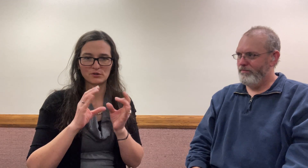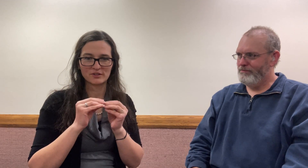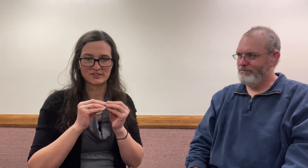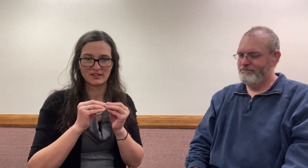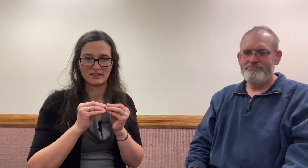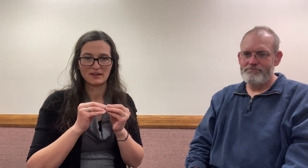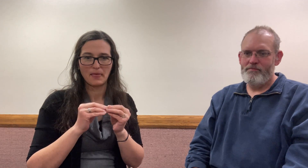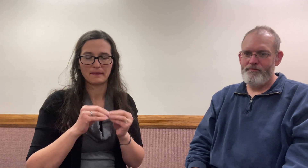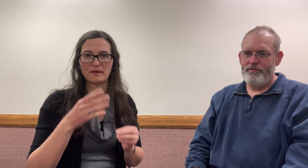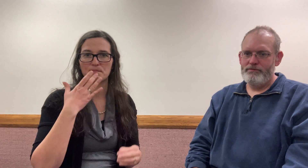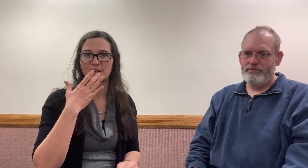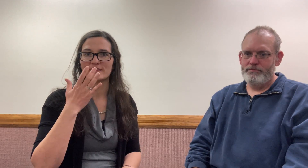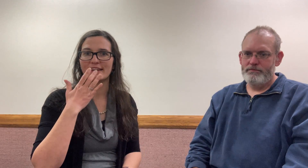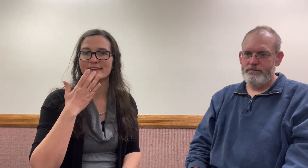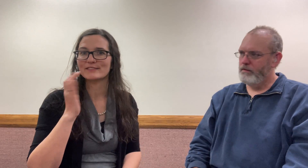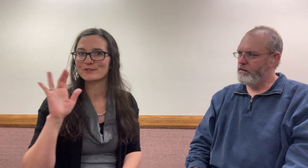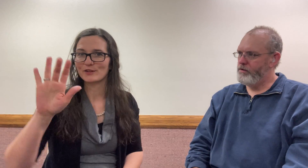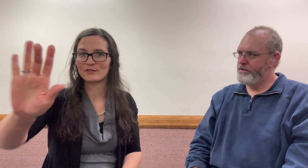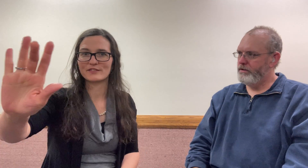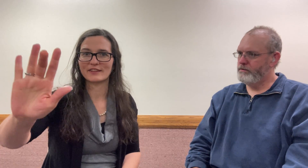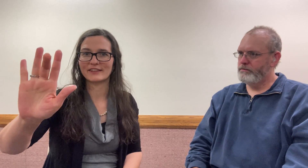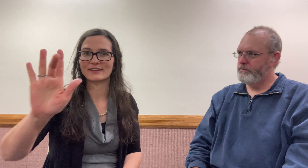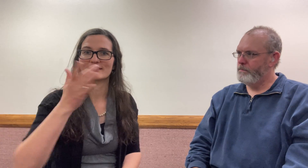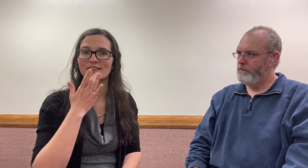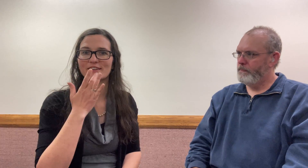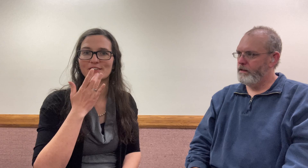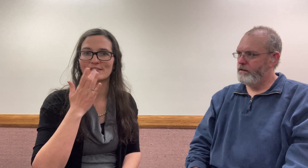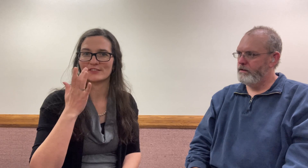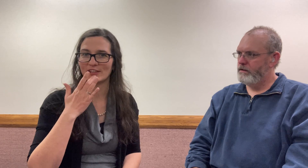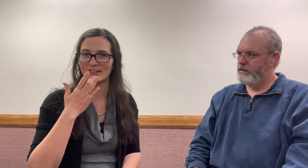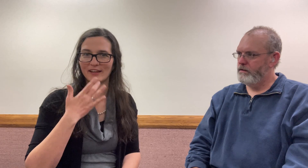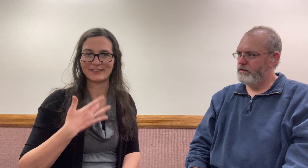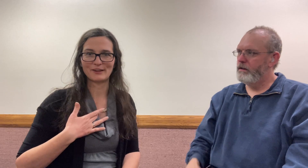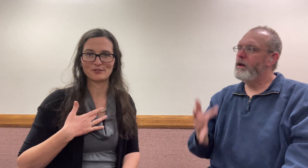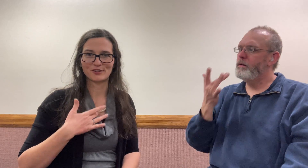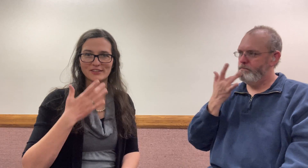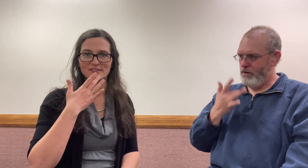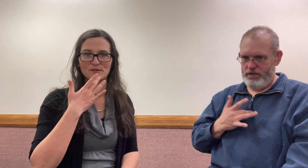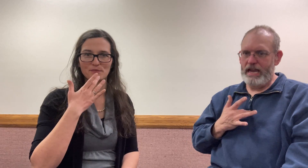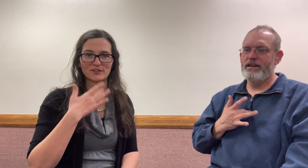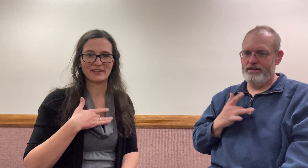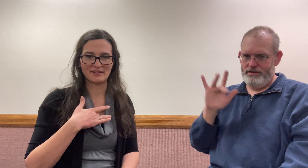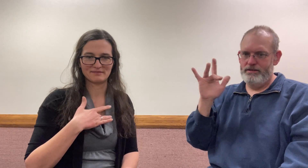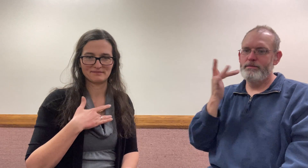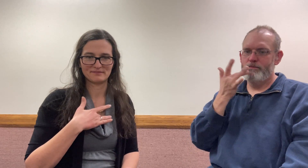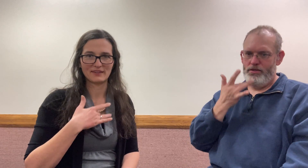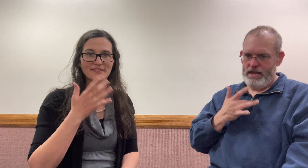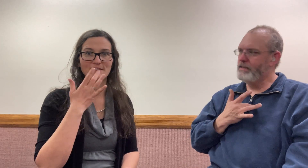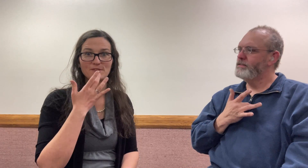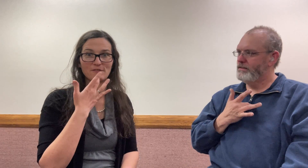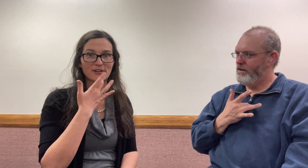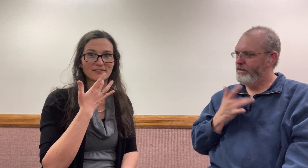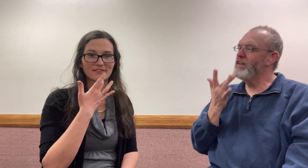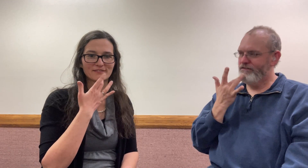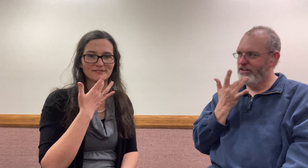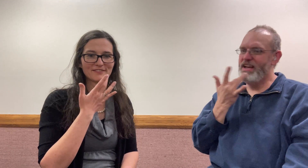computers. And we have birthday. So it's like this on your chin and down to your chest. Birthday. And this favorite.